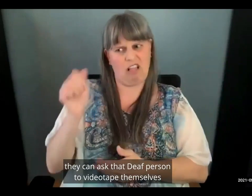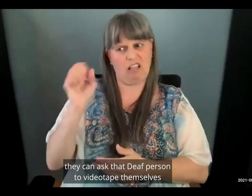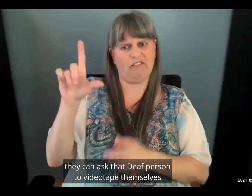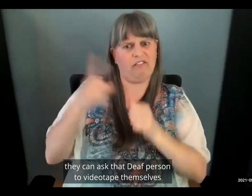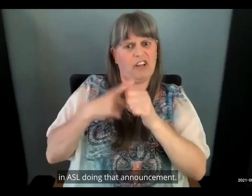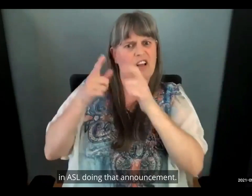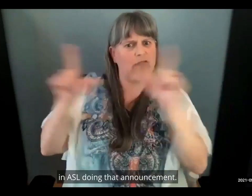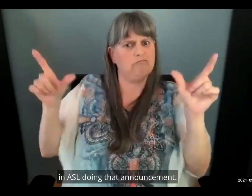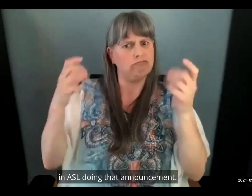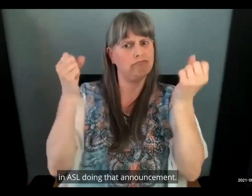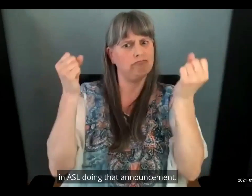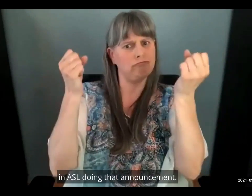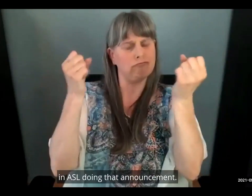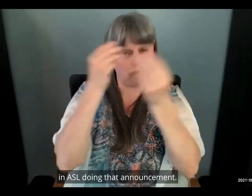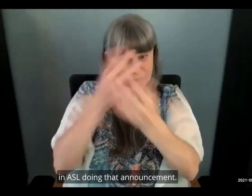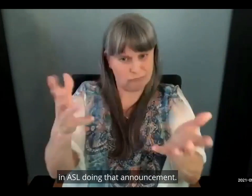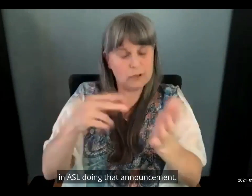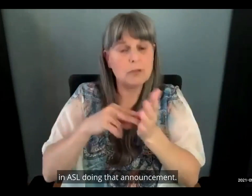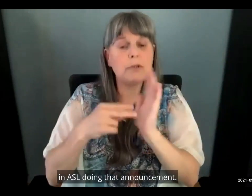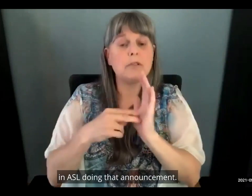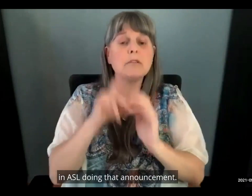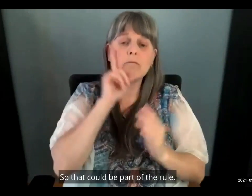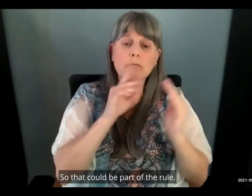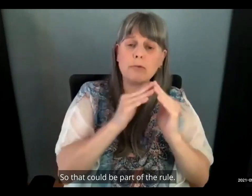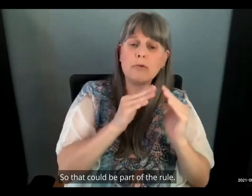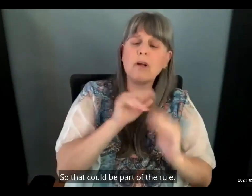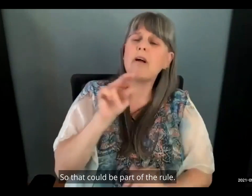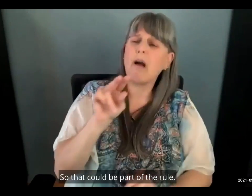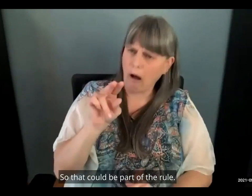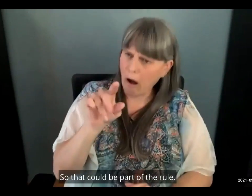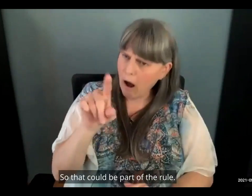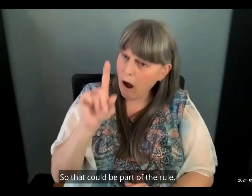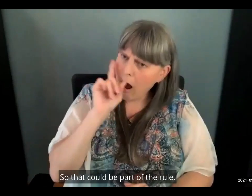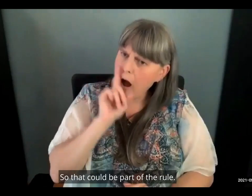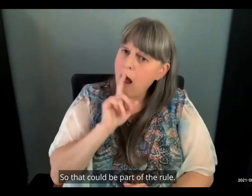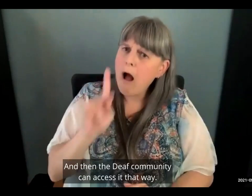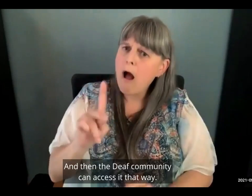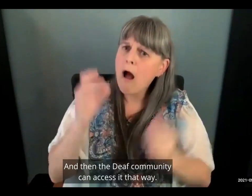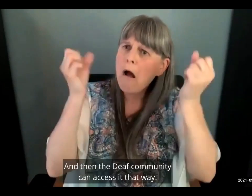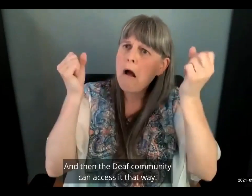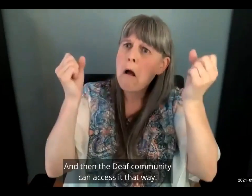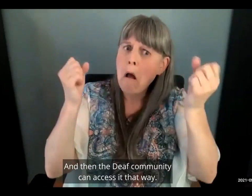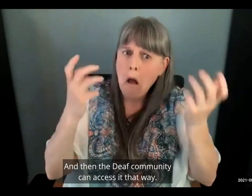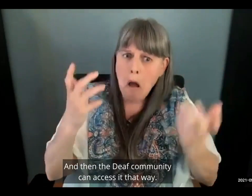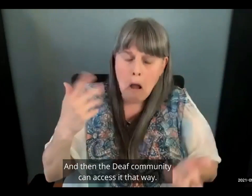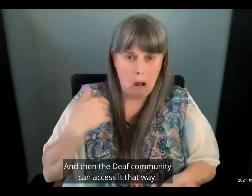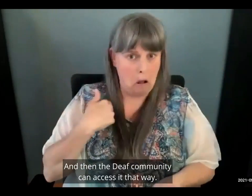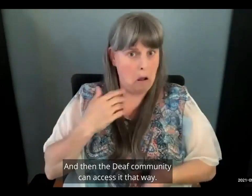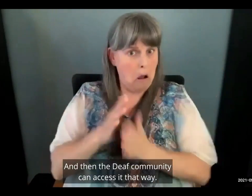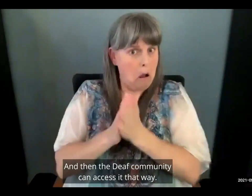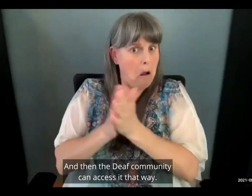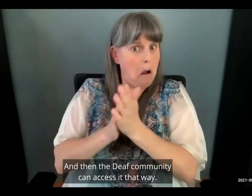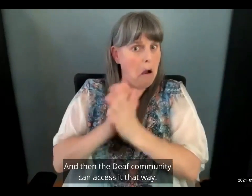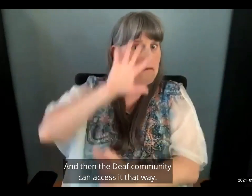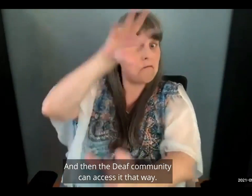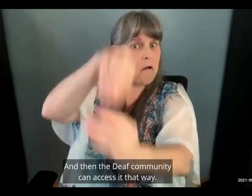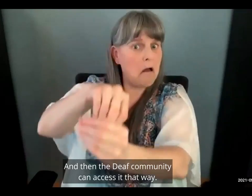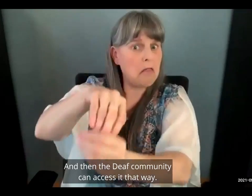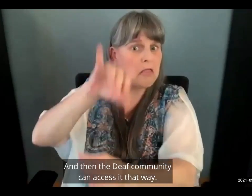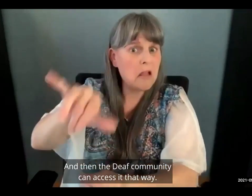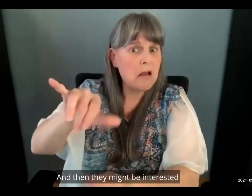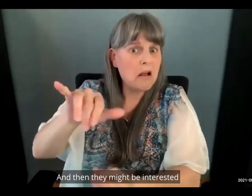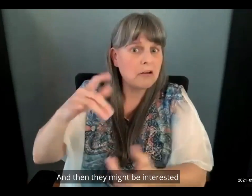videotape themselves in ASL doing that announcement. So that could be part of their role. And then the deaf community can access it that